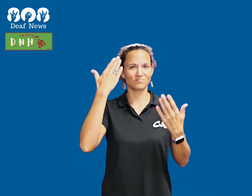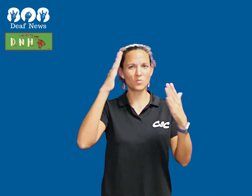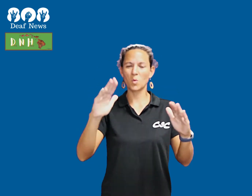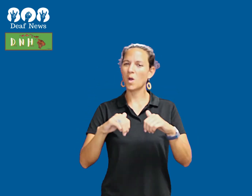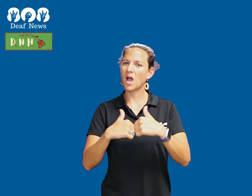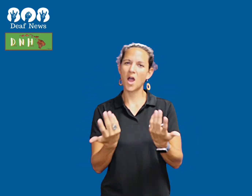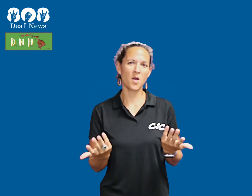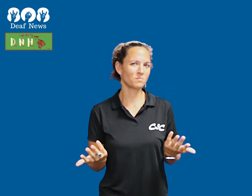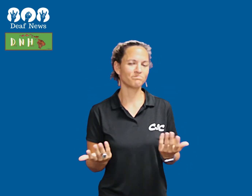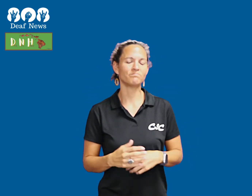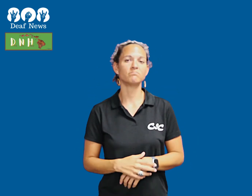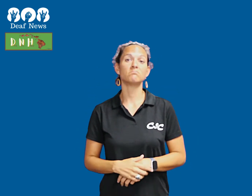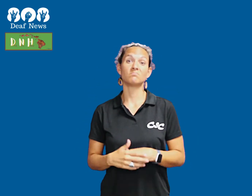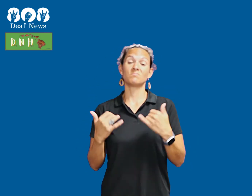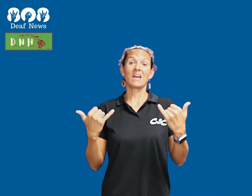because we don't have any other option.